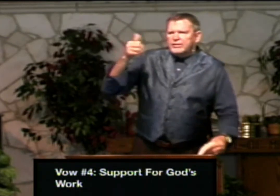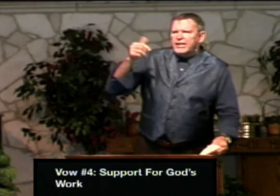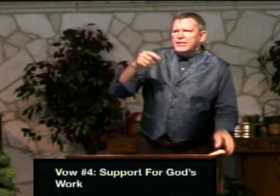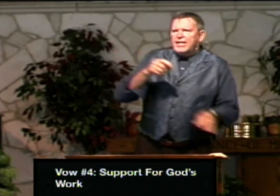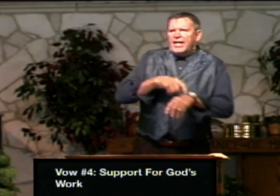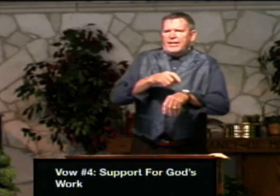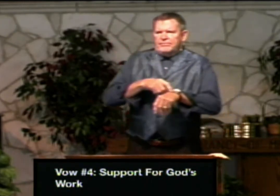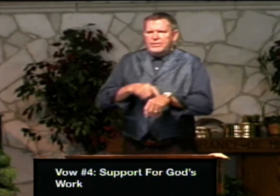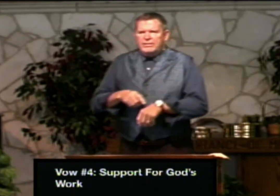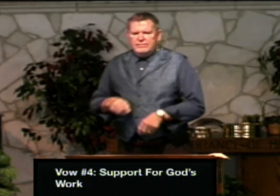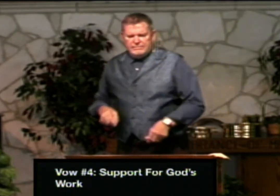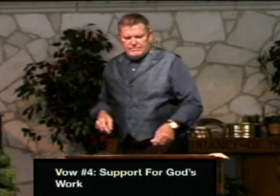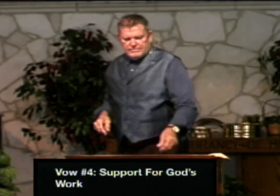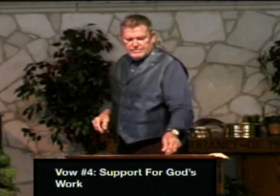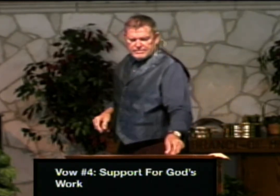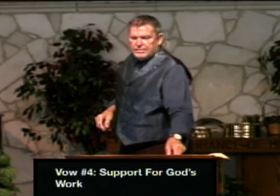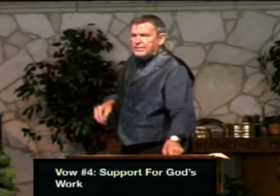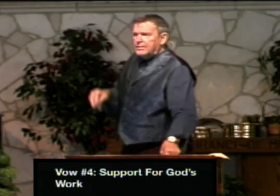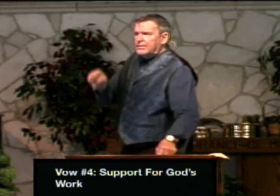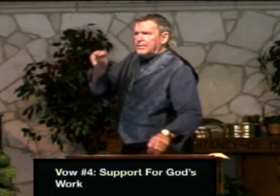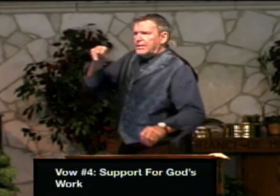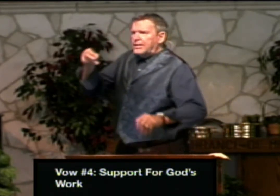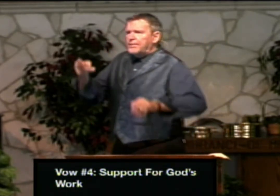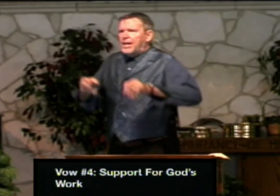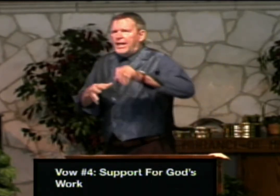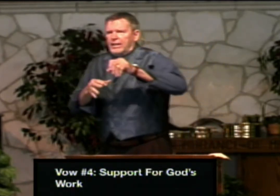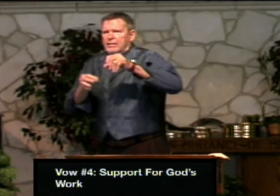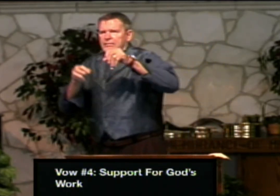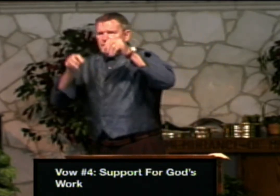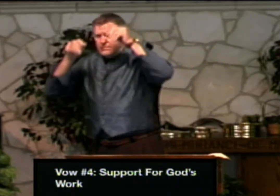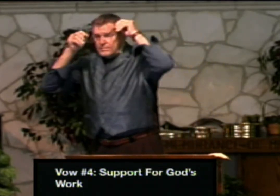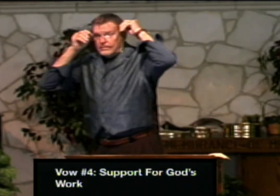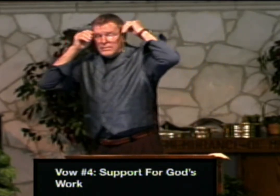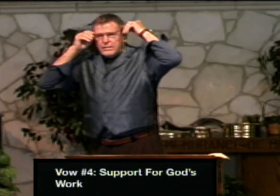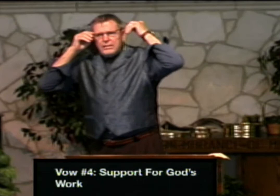5, 6, 7, 8, 9. 9 or 10 times in Nehemiah